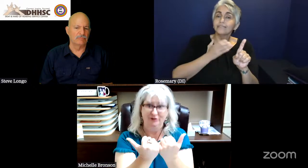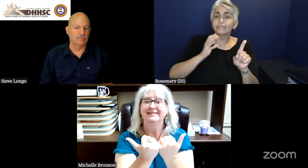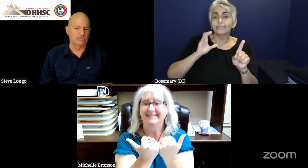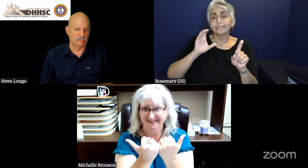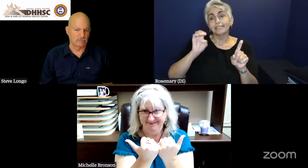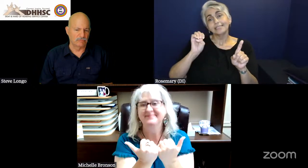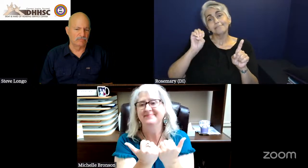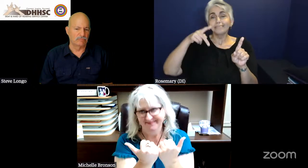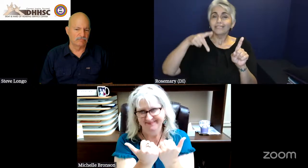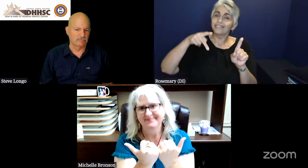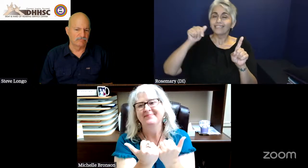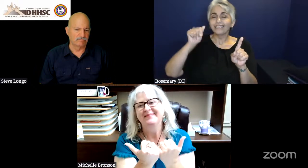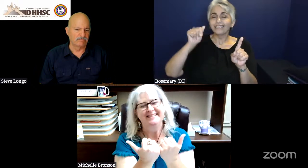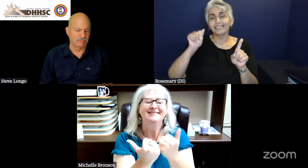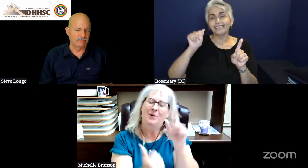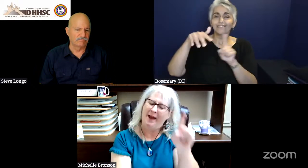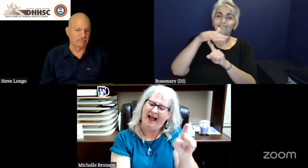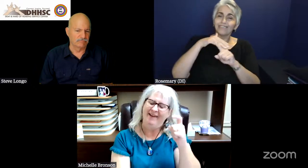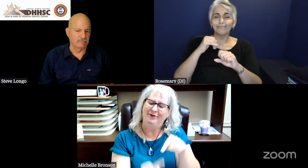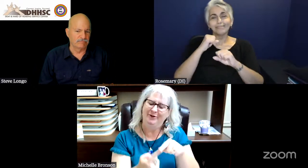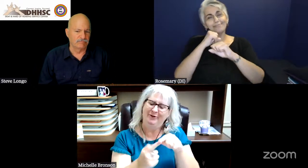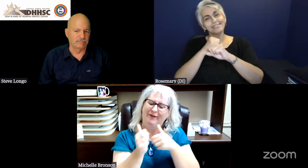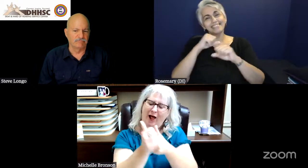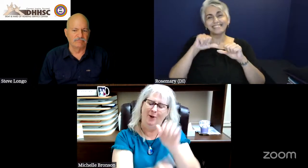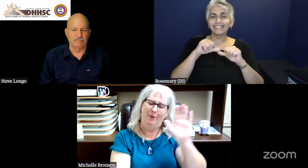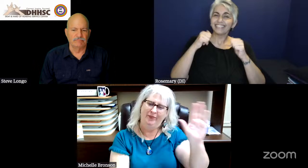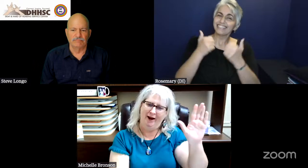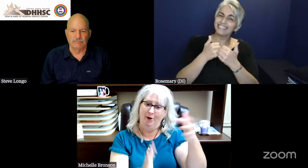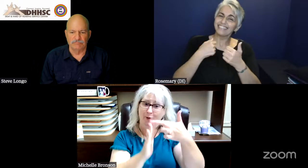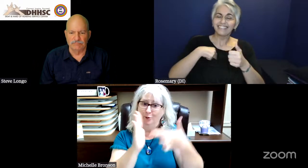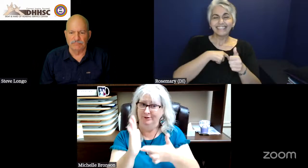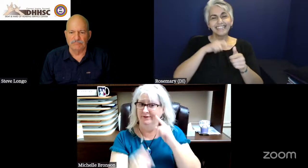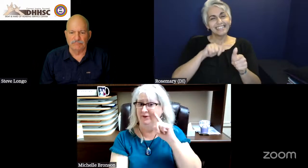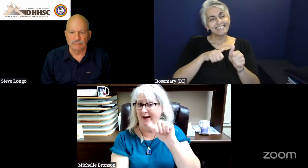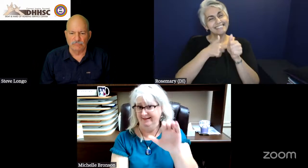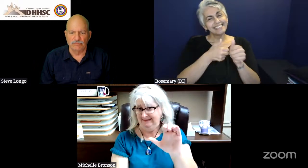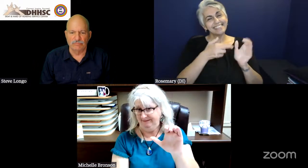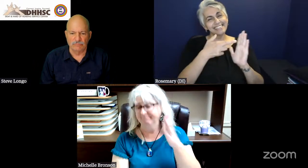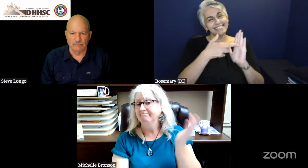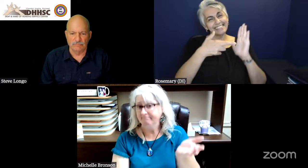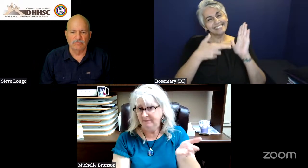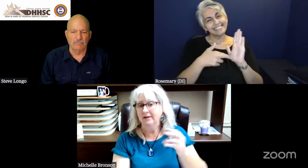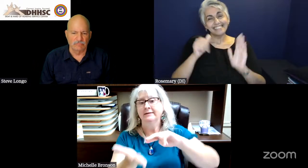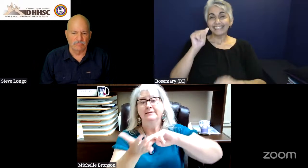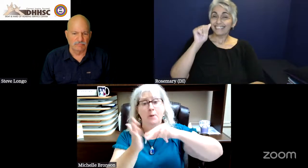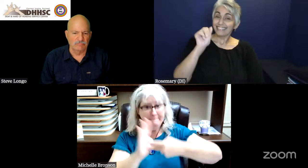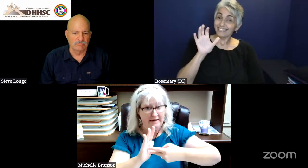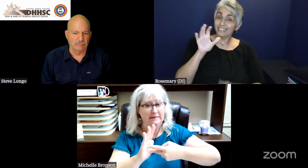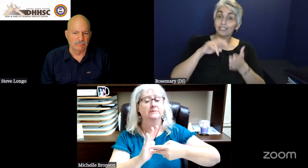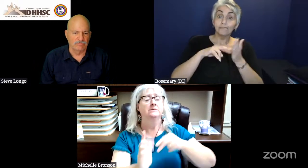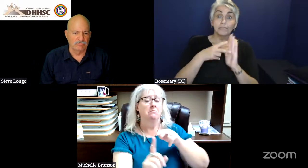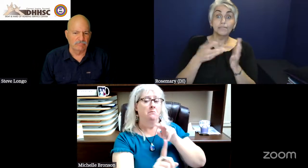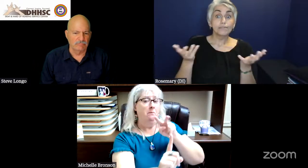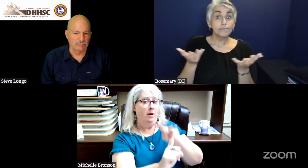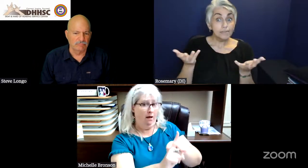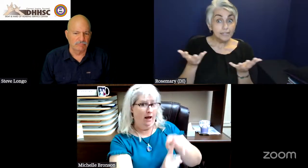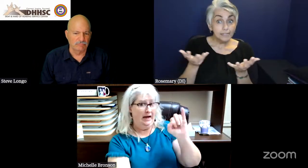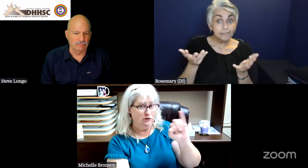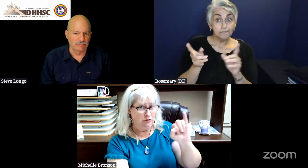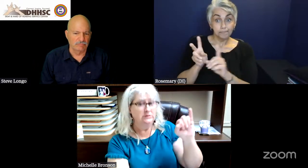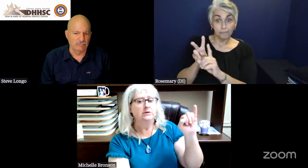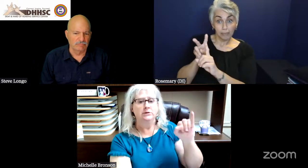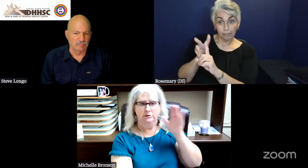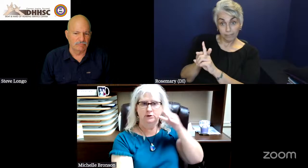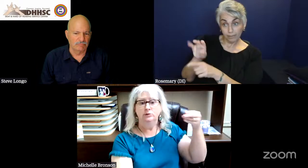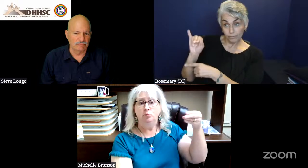wonderful, because we have a wonderful EPA, Environmental Protection Agency, and we have to follow their rules for air conditioning. So